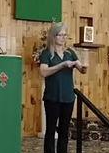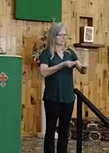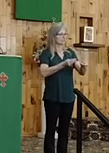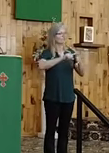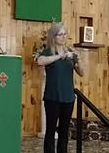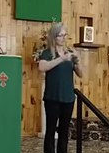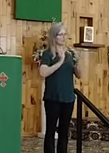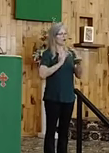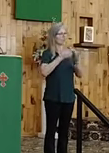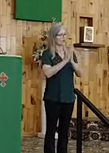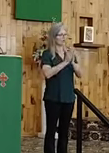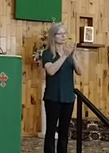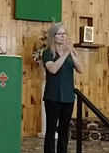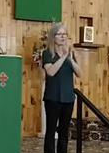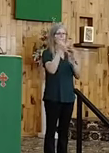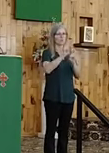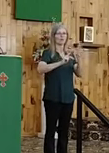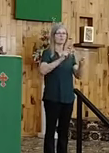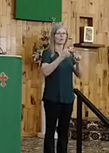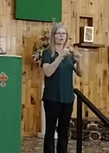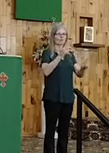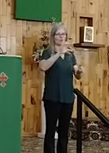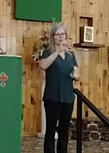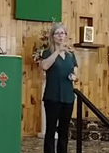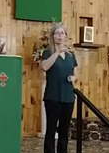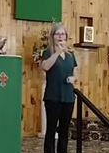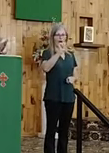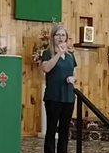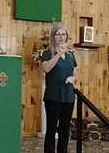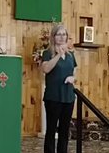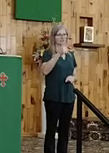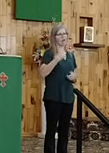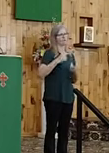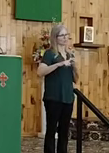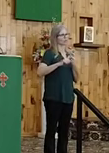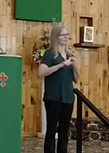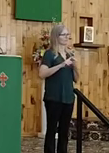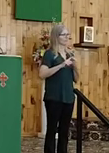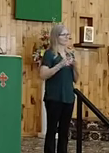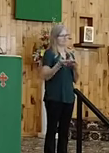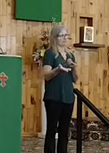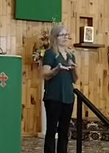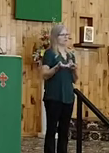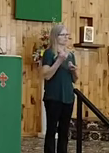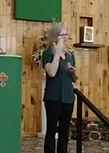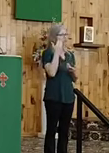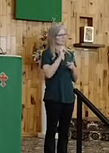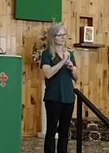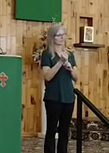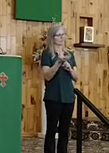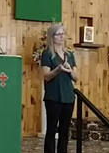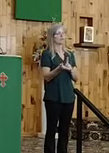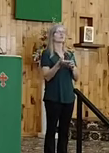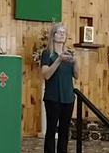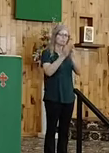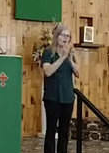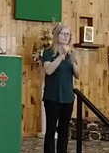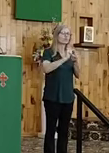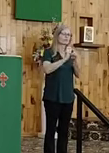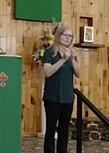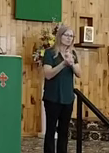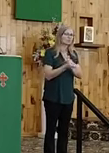let's pray for the people of Cuba. I have some good friends there, and we know this situation in Cuba. Let us pray for its conversion. Let us pray